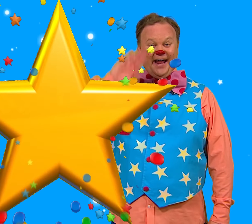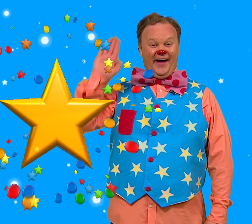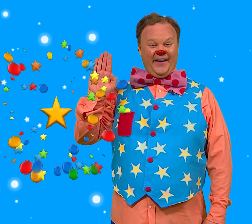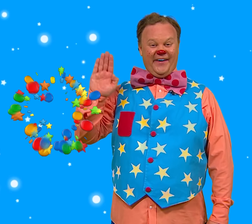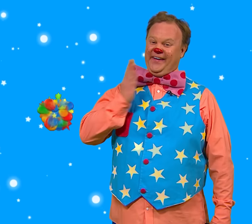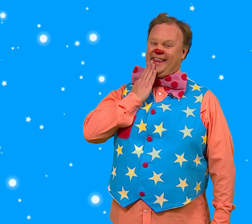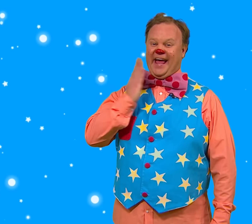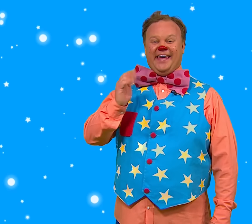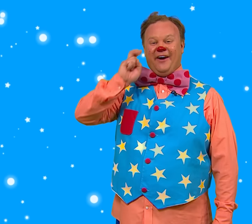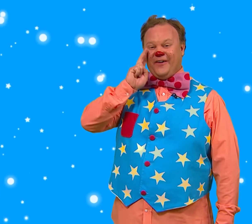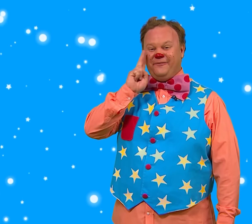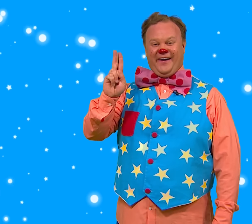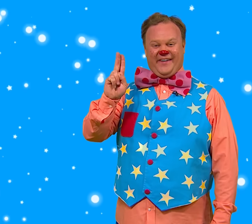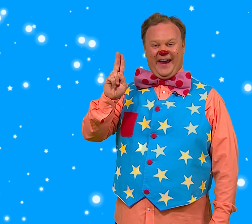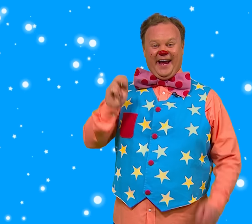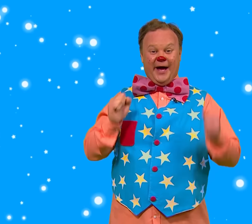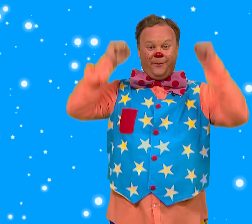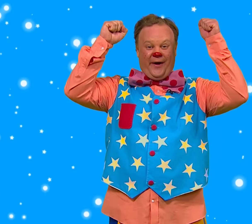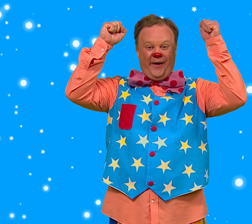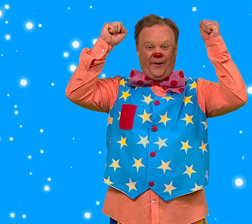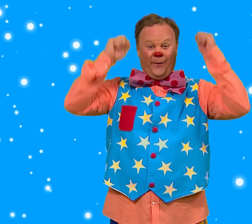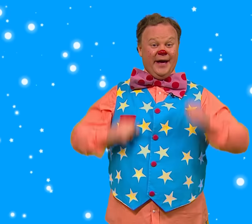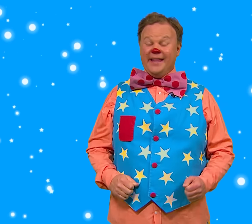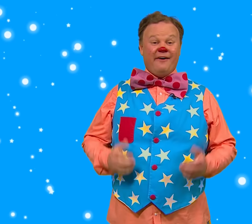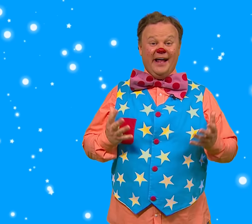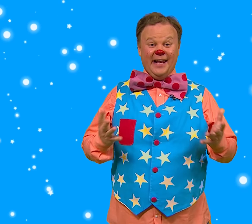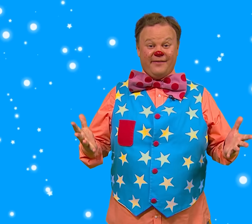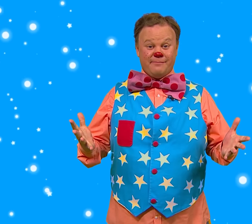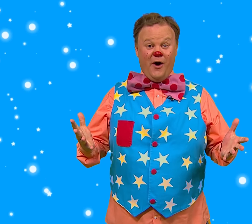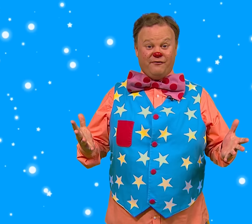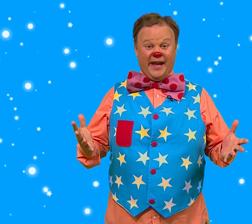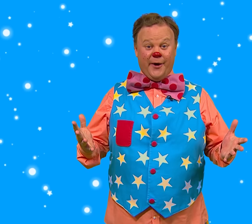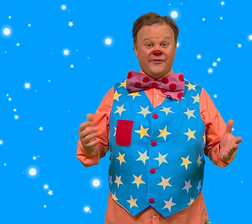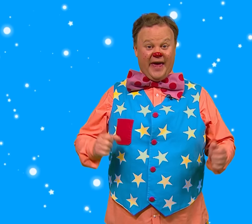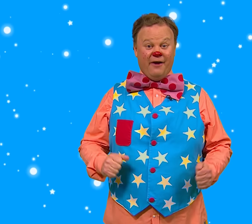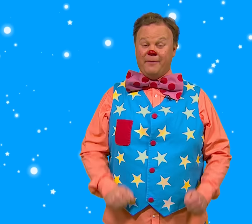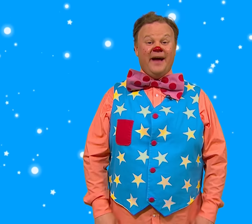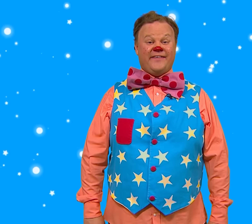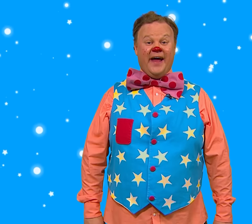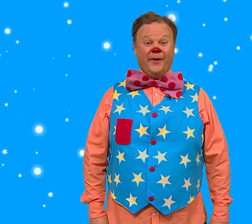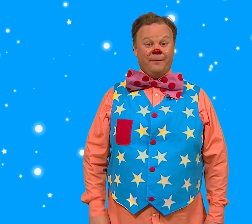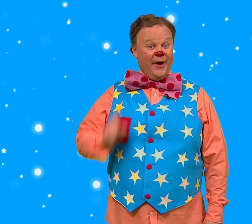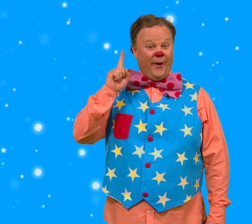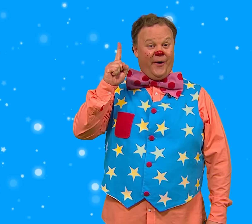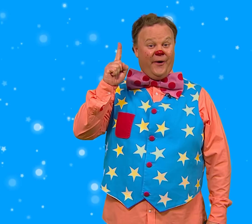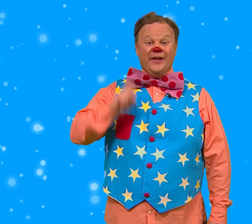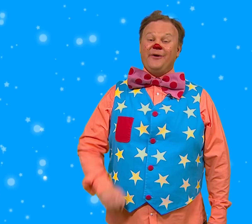Hello! Thank you for watching! Woohoo! There are lots more videos here on my channel. Or you can